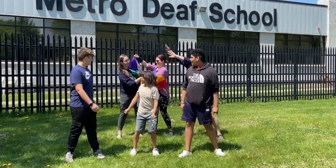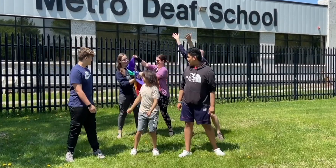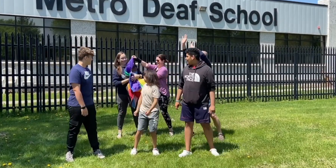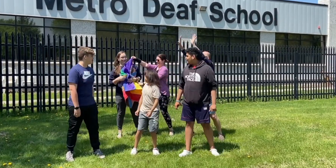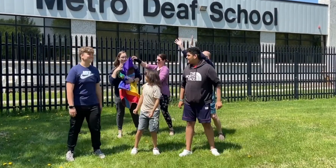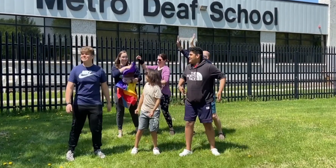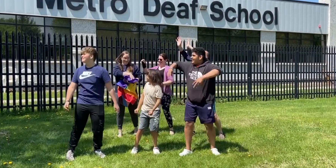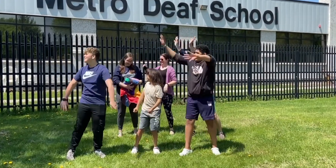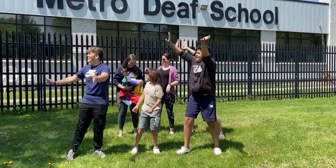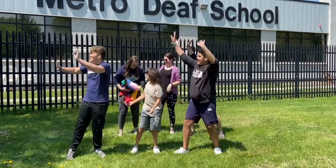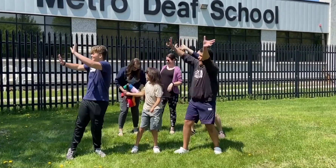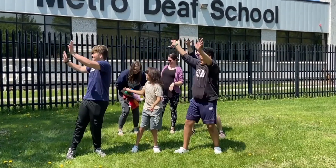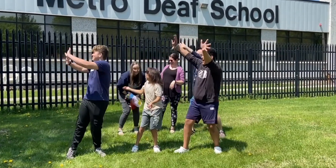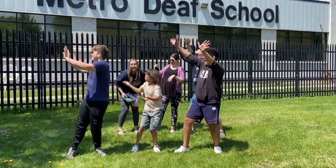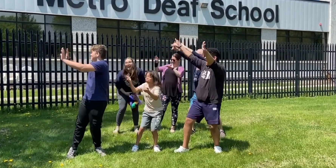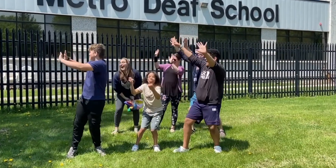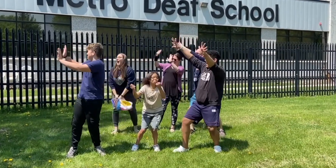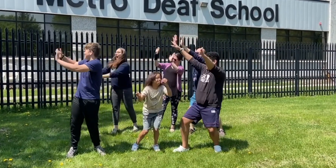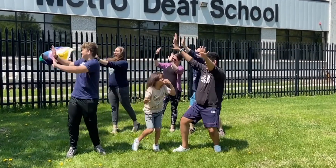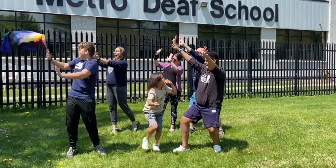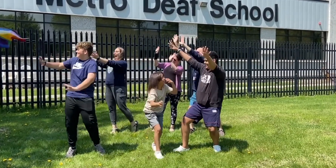Ready? Woo! Here it goes!